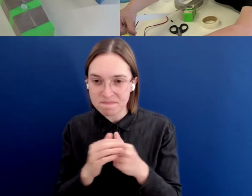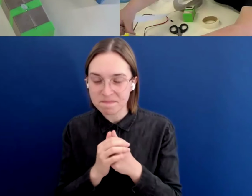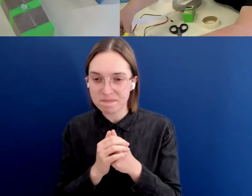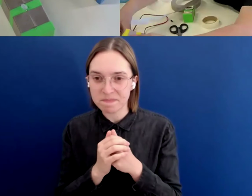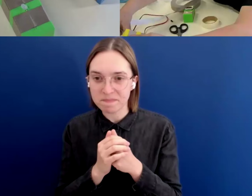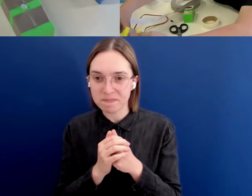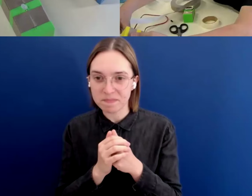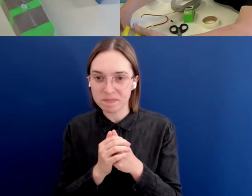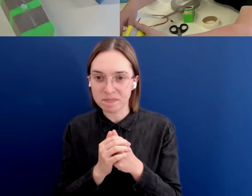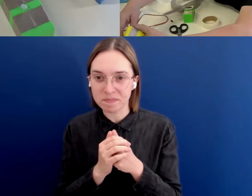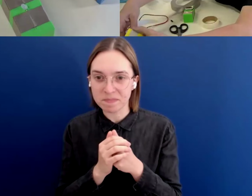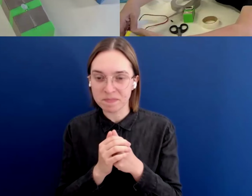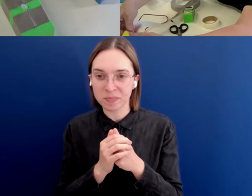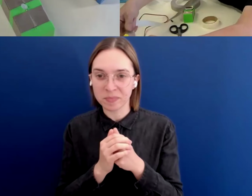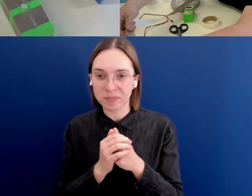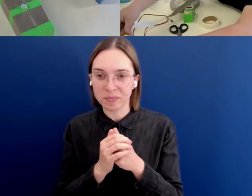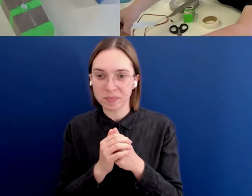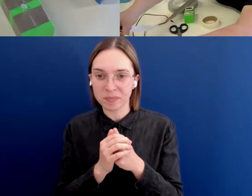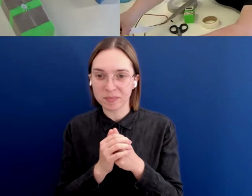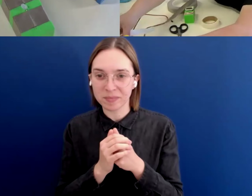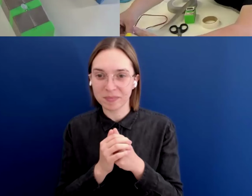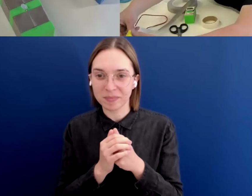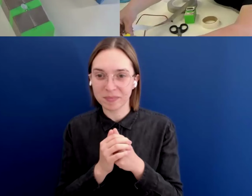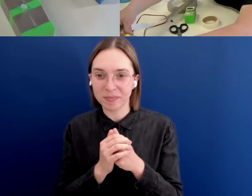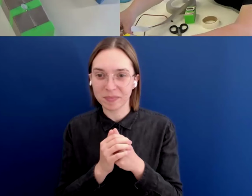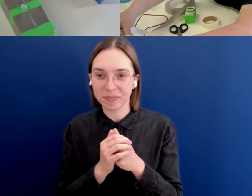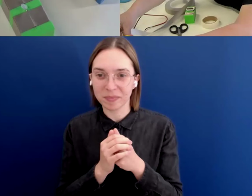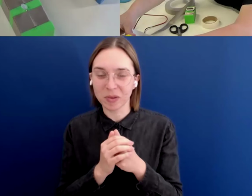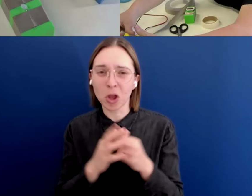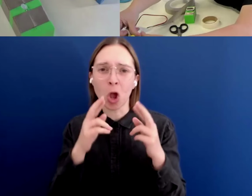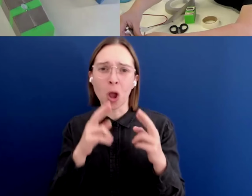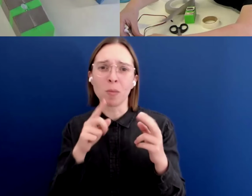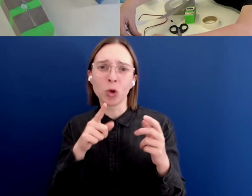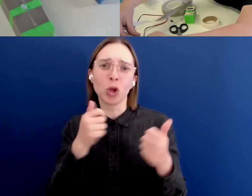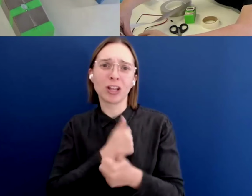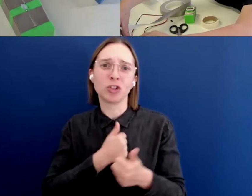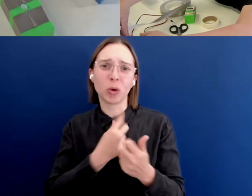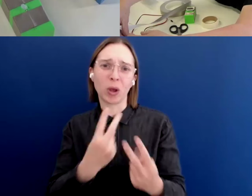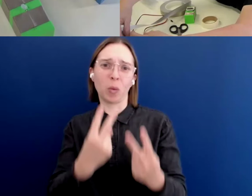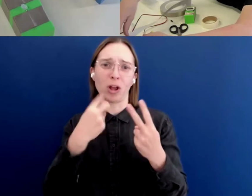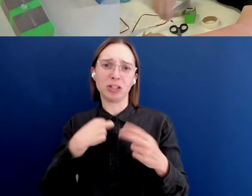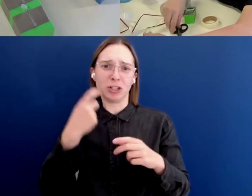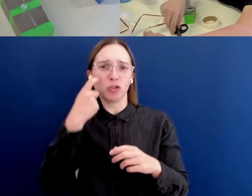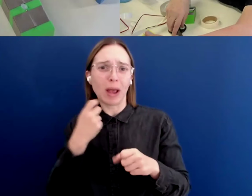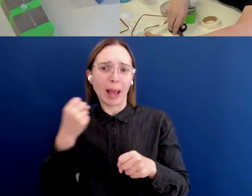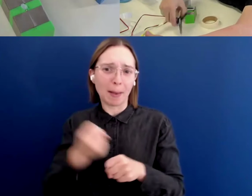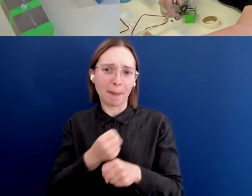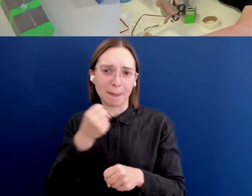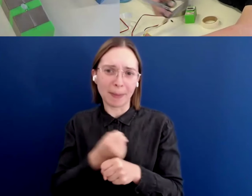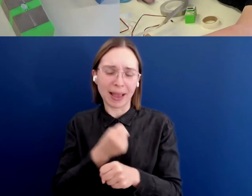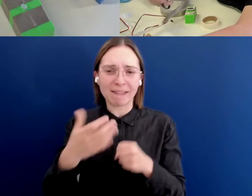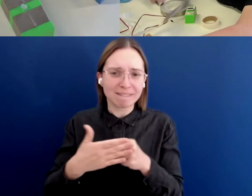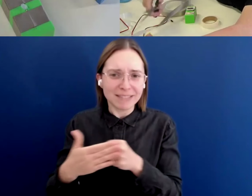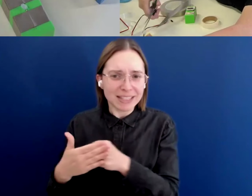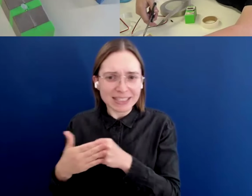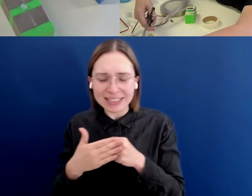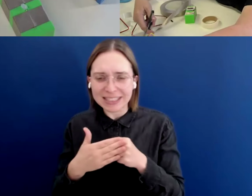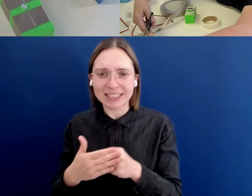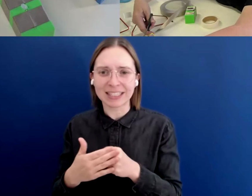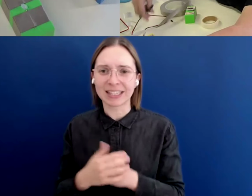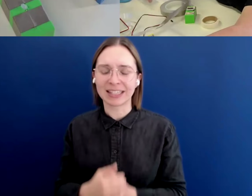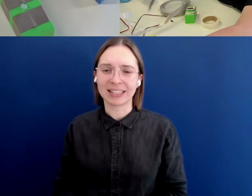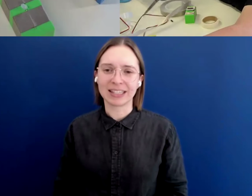I entertain you as we make, as we fix our circuit. Okay, There are only a few things that can go wrong, but I can